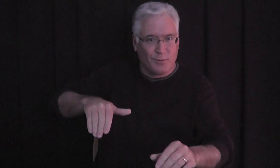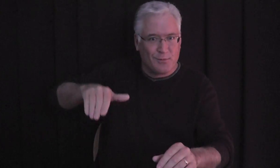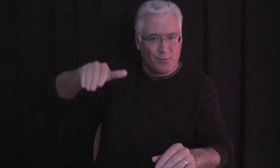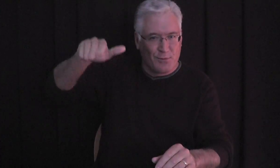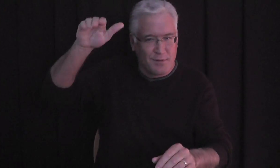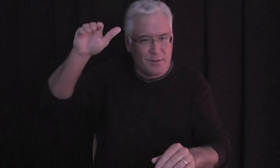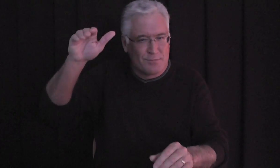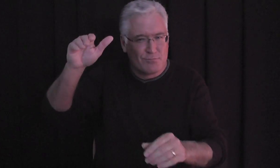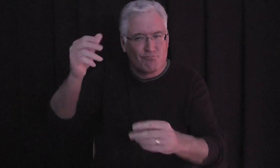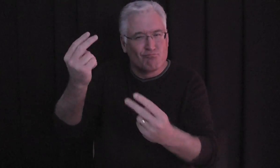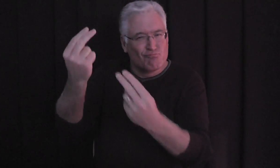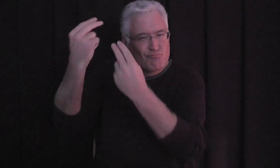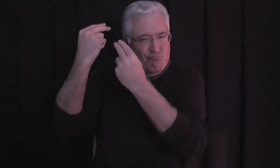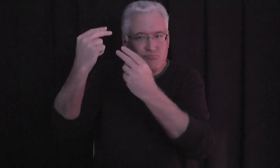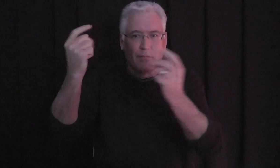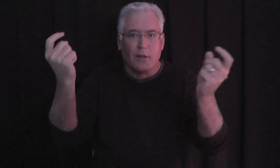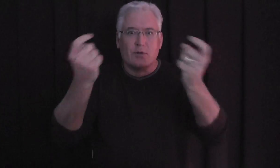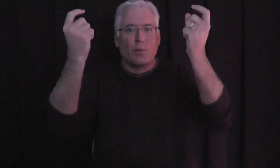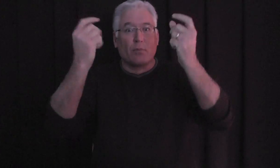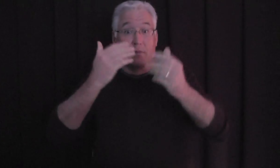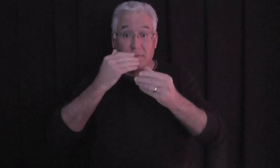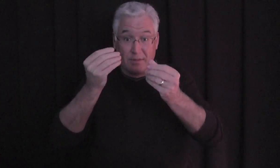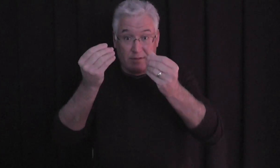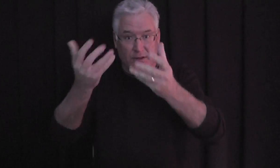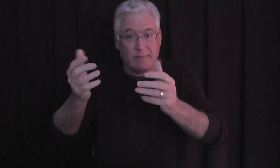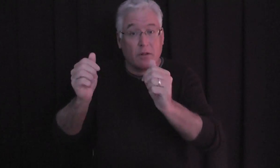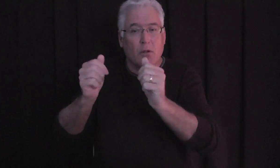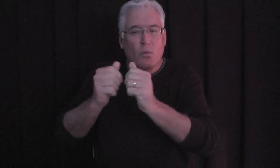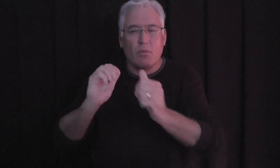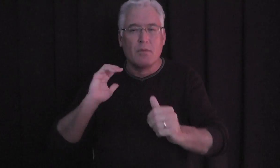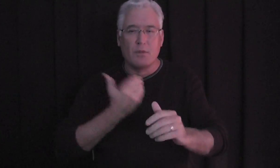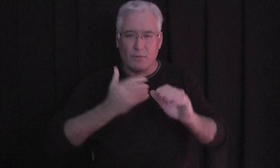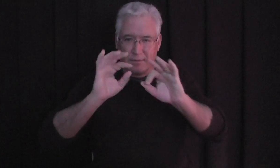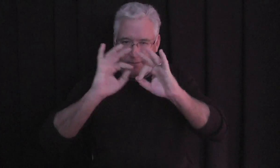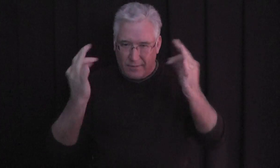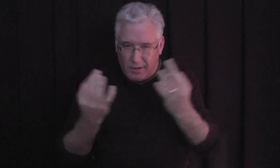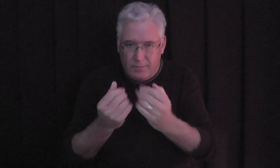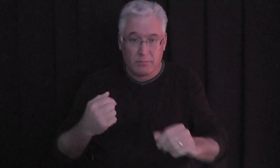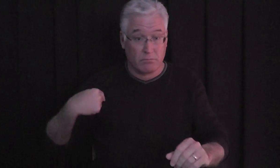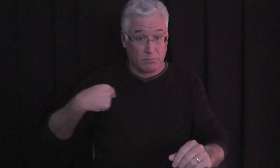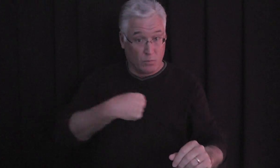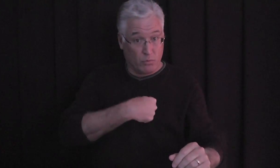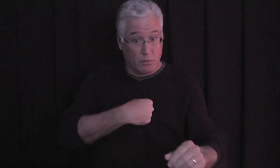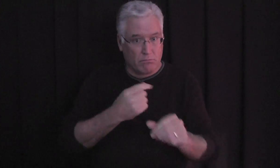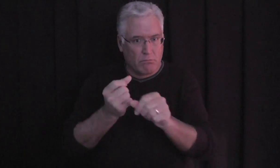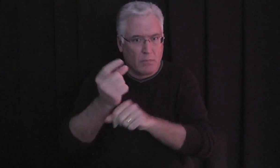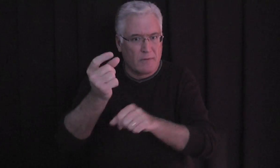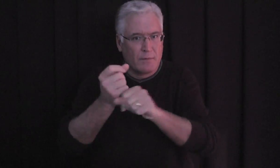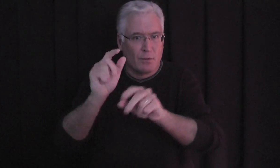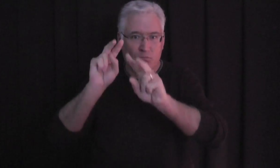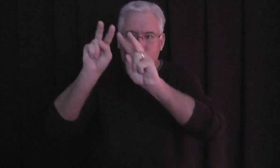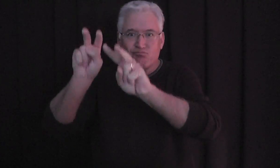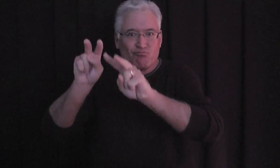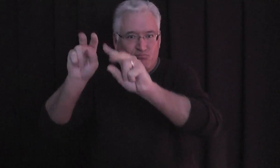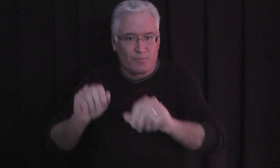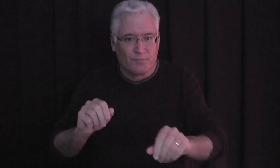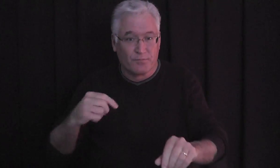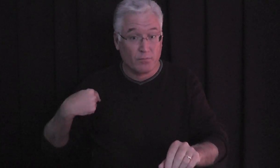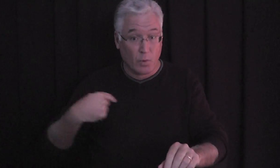We can remember growing up and look back to our celebrations of Thanksgiving that we had with our family and that we had every year and look